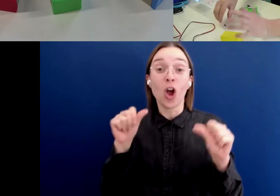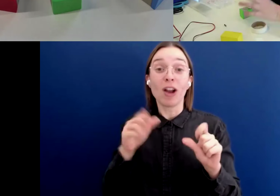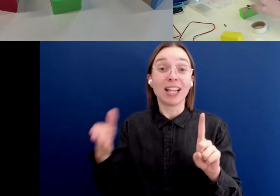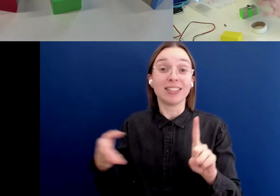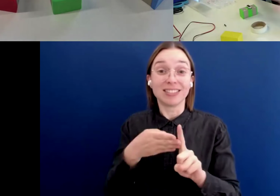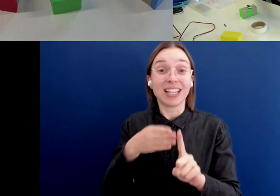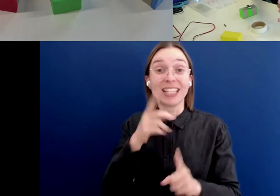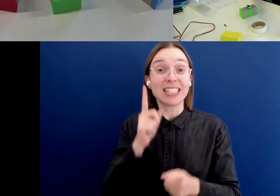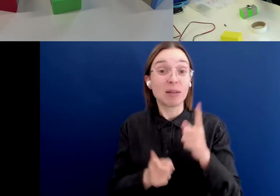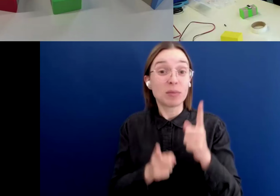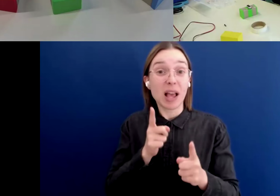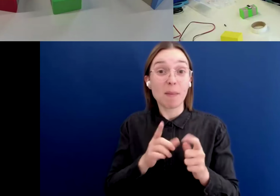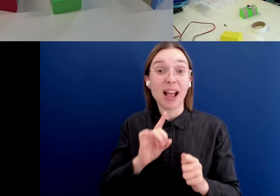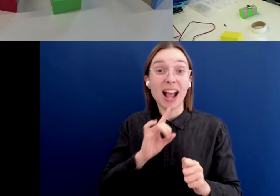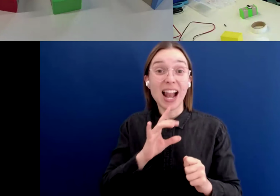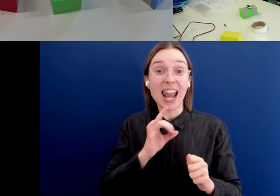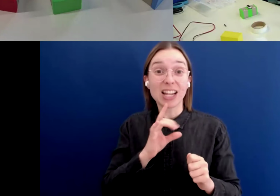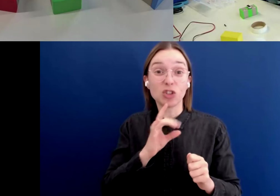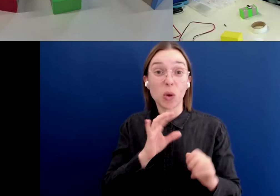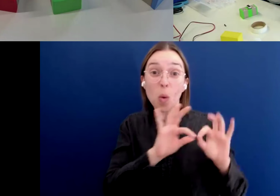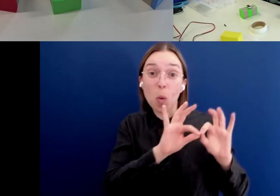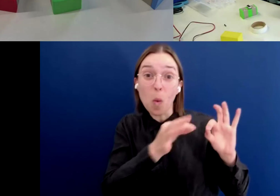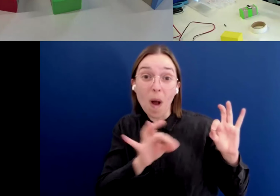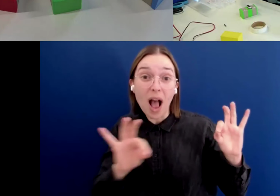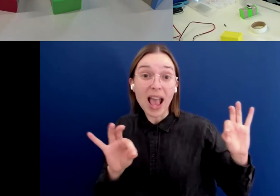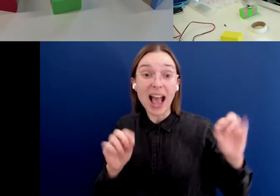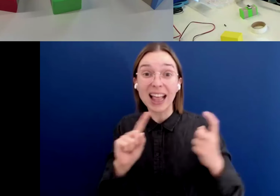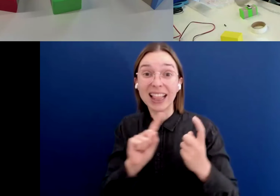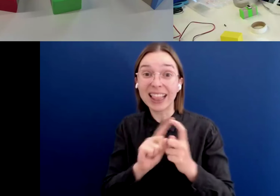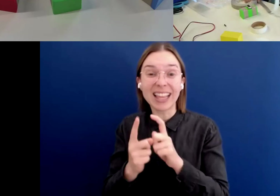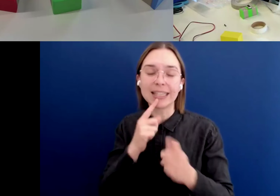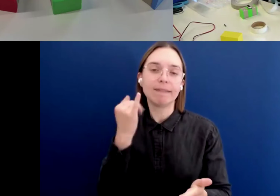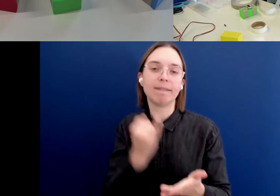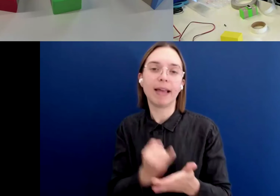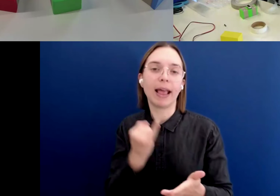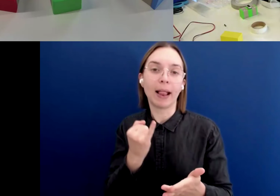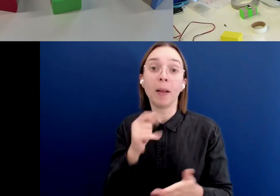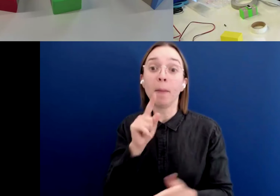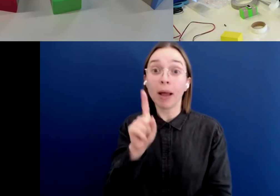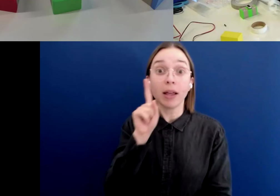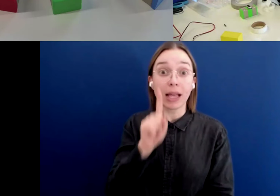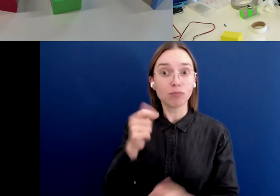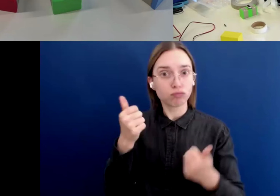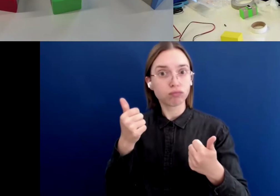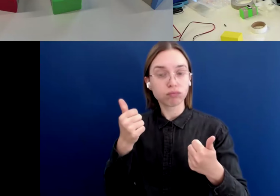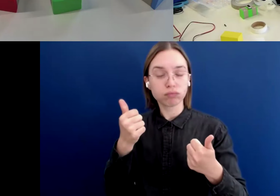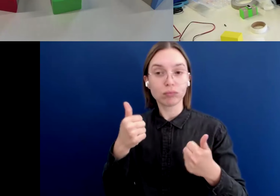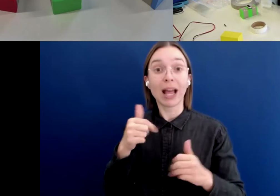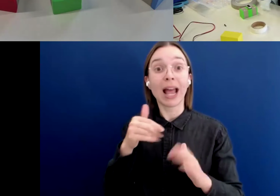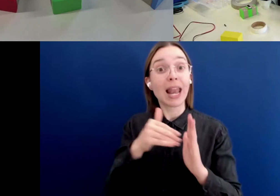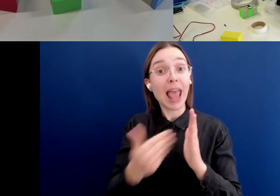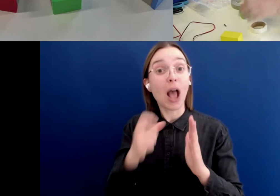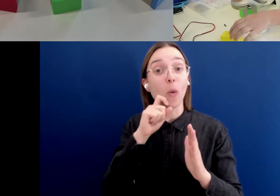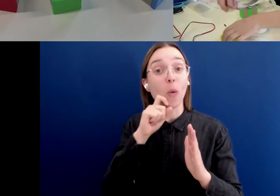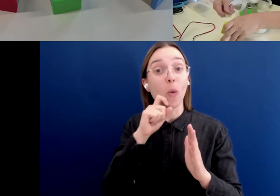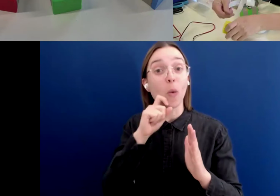electronic components don't work. I can tell you this one worked yesterday. So what do? Try making another one. It's